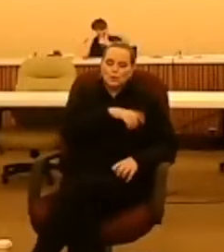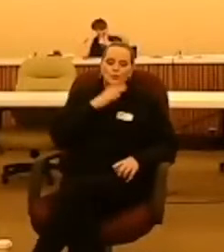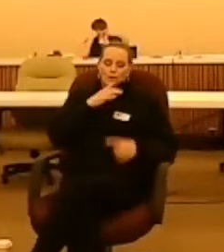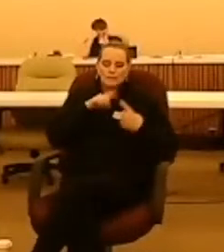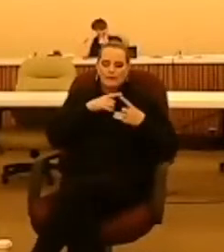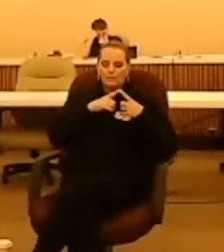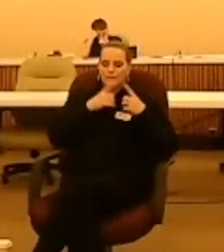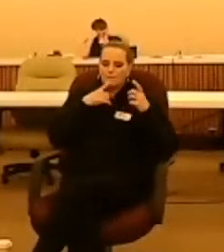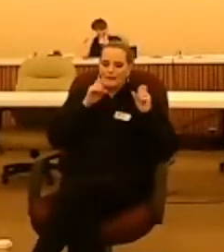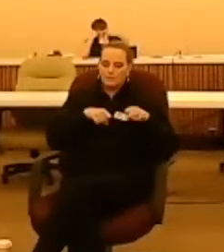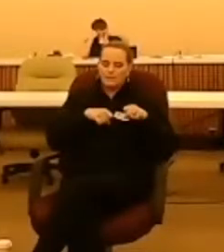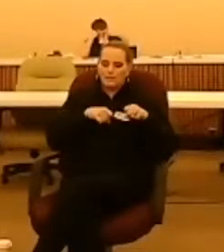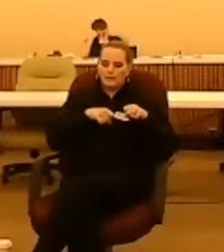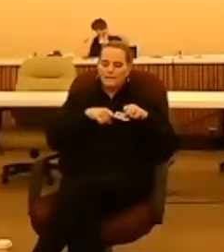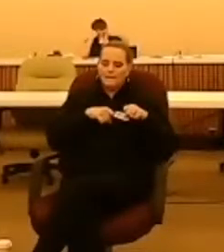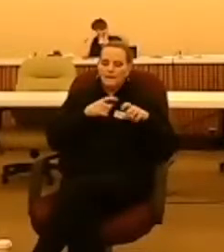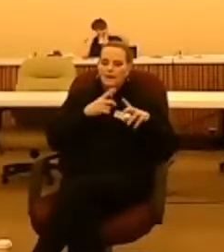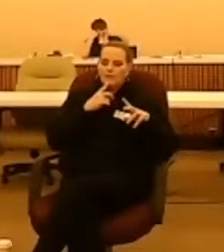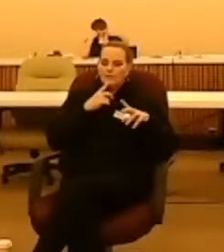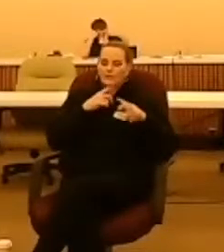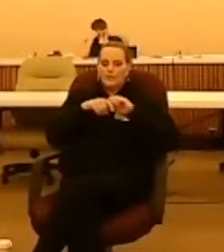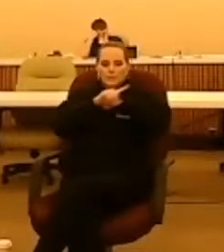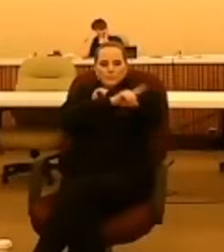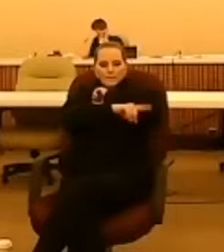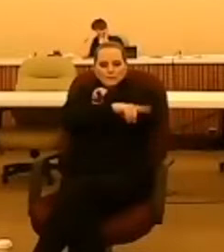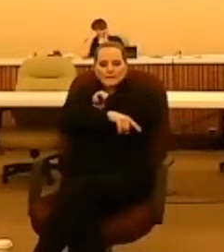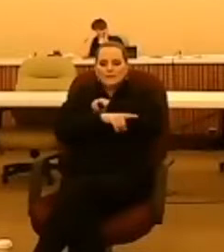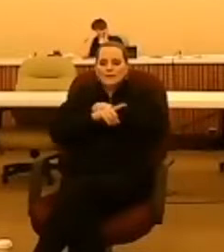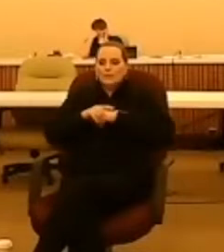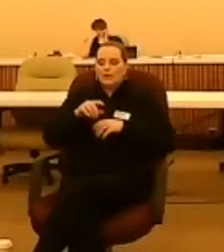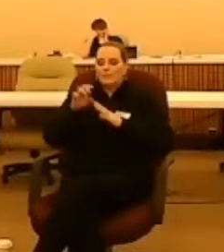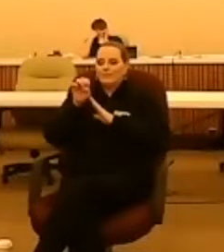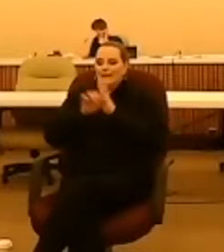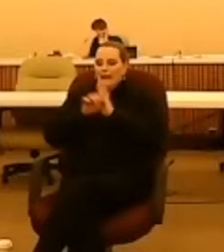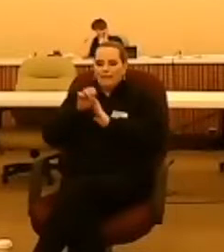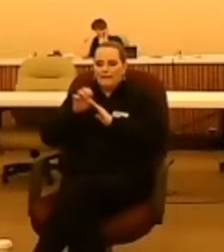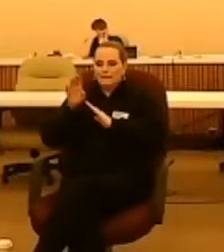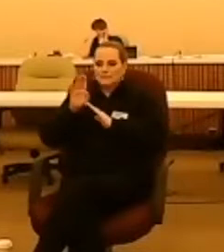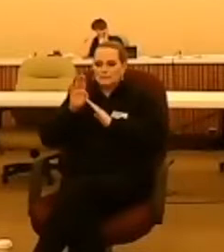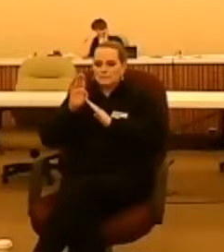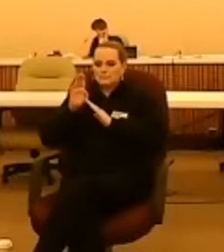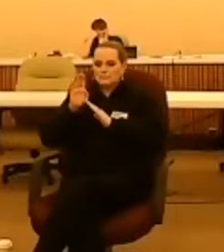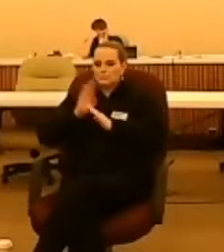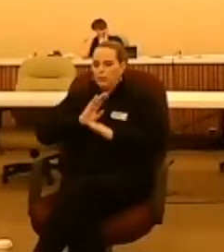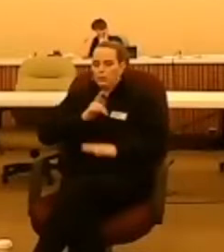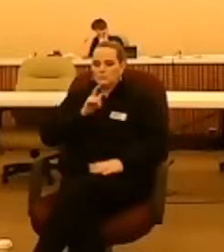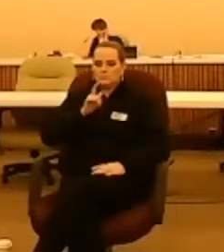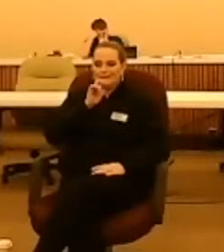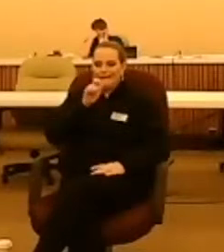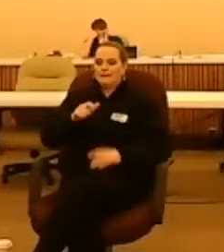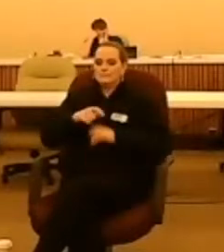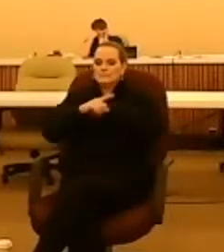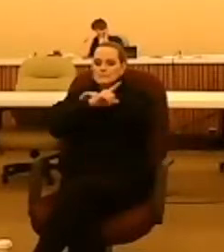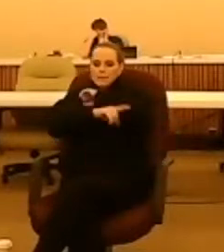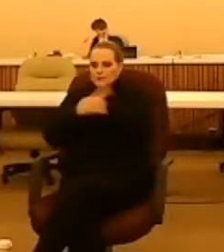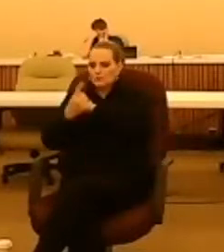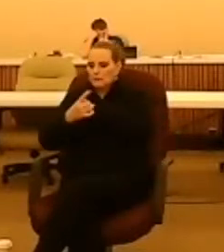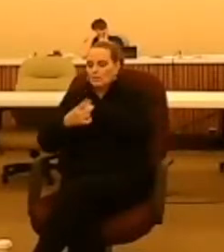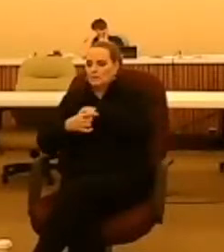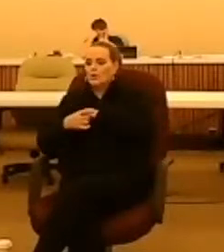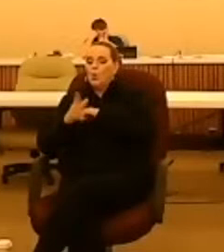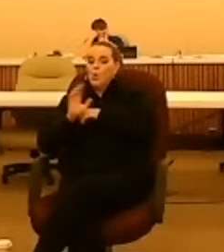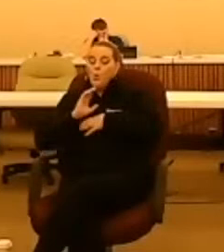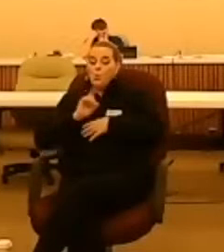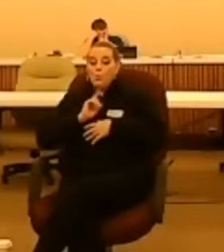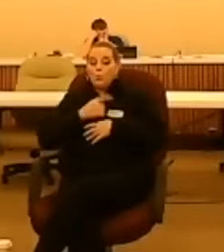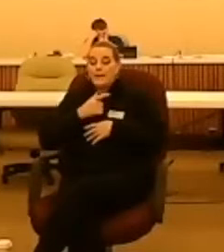of censure, but we don't, the ethics board would not have that. We could recommend to the town board that they could issue a censure, but that wouldn't be